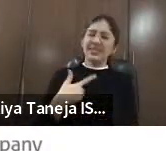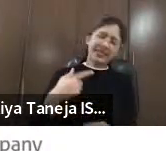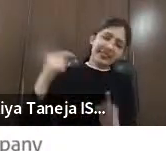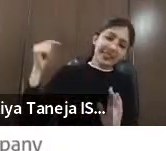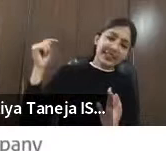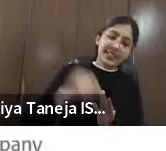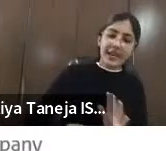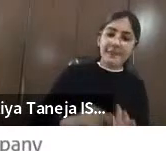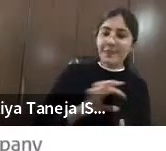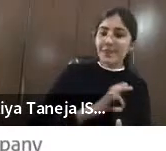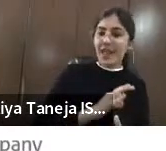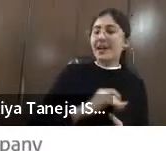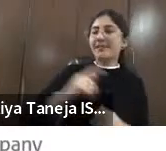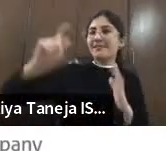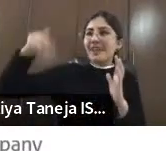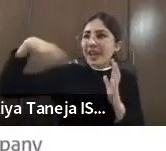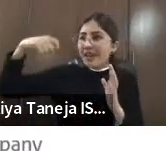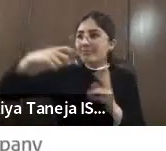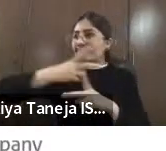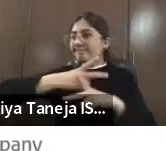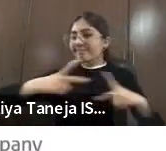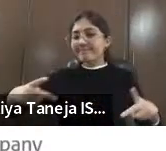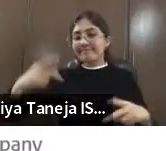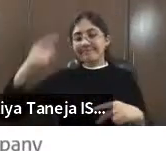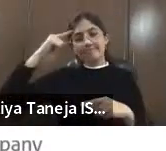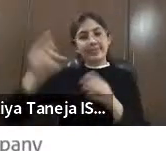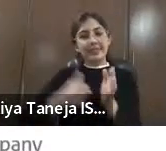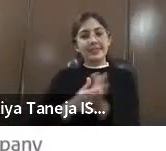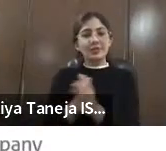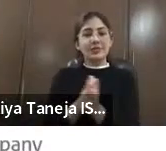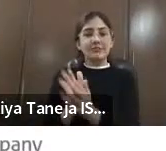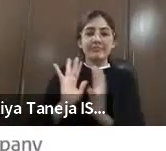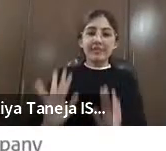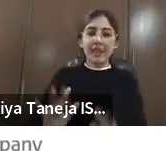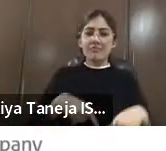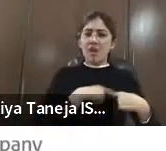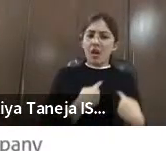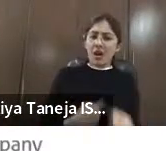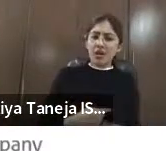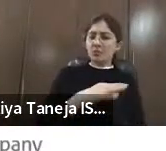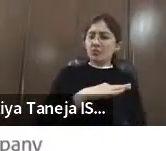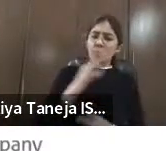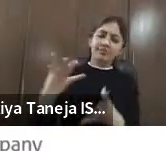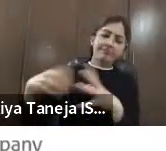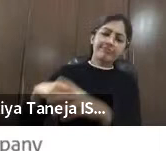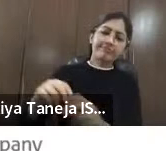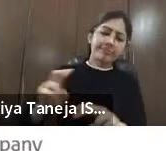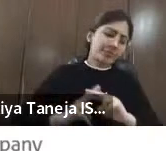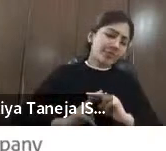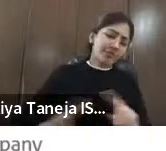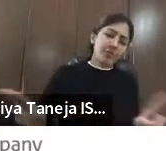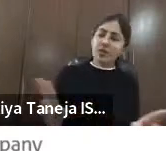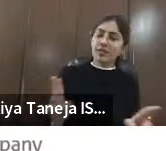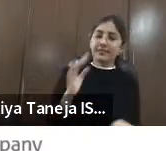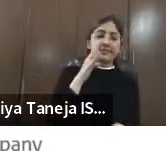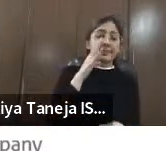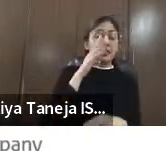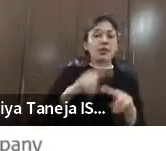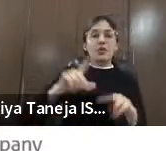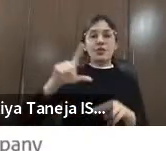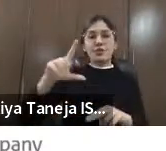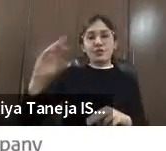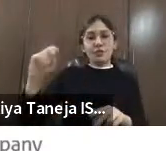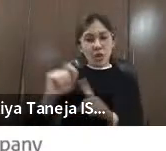world of commercial filmmaking and put all his heart and soul into his production house, Flop Films